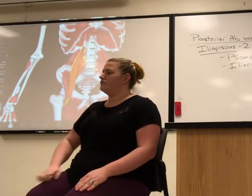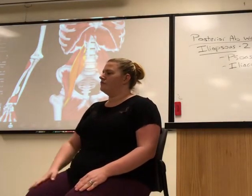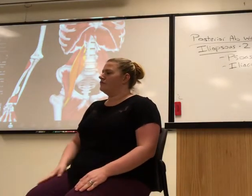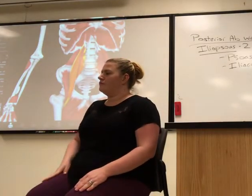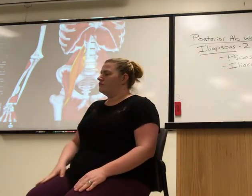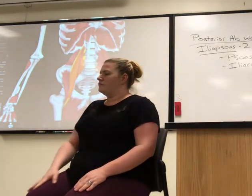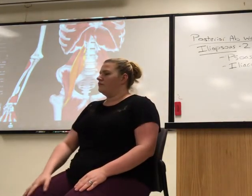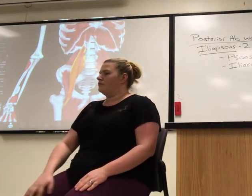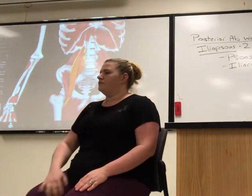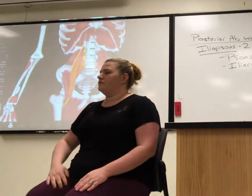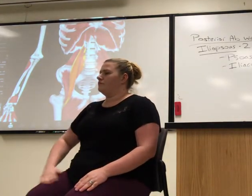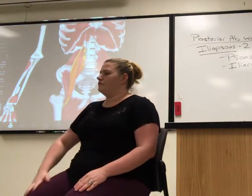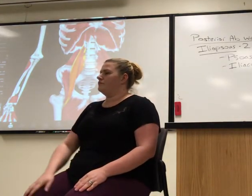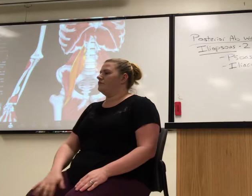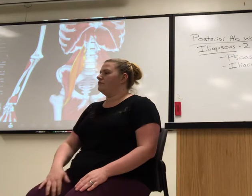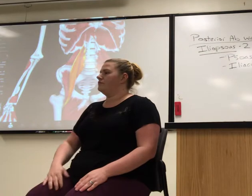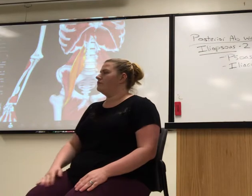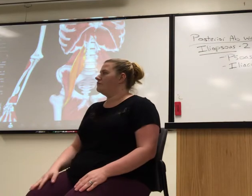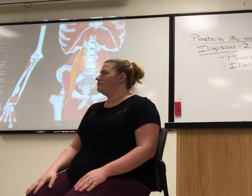The innervation is,